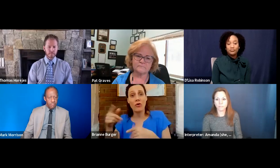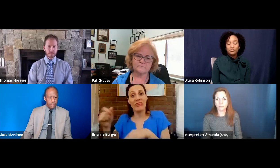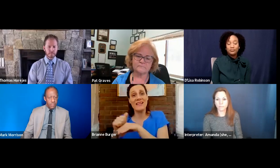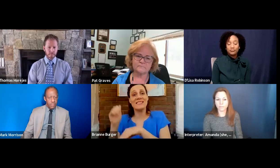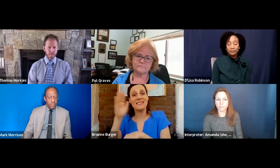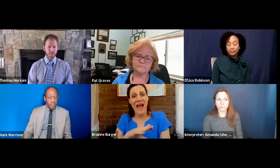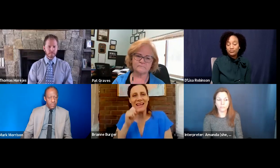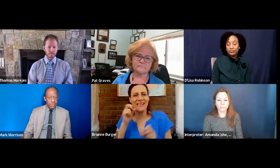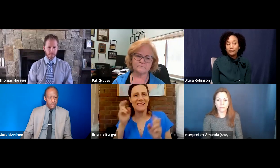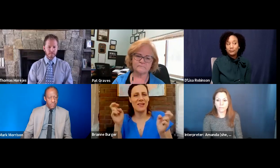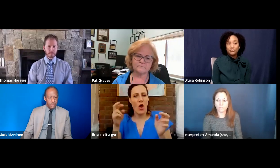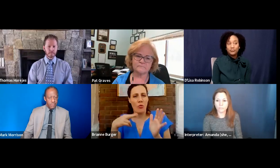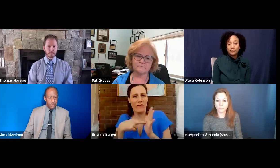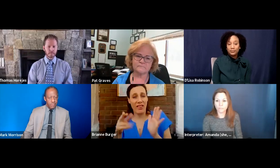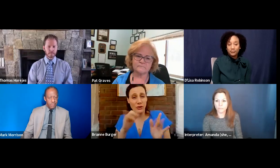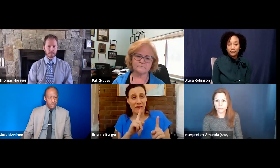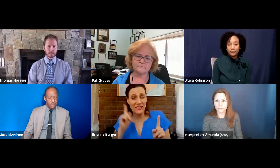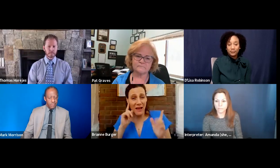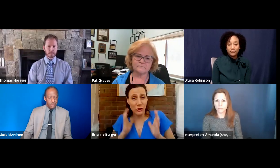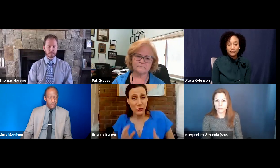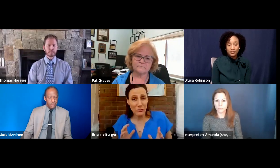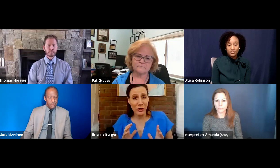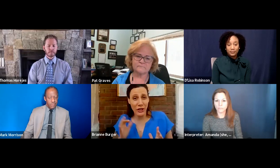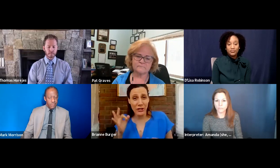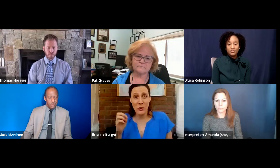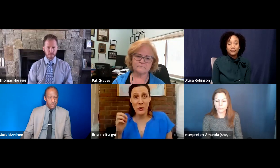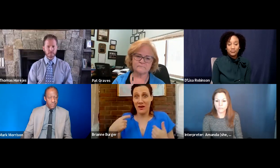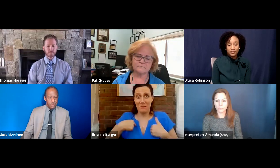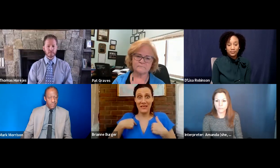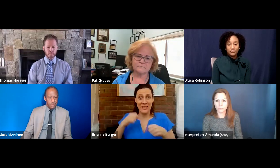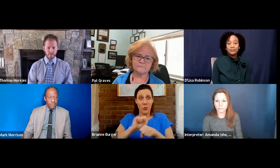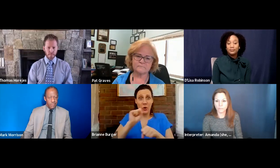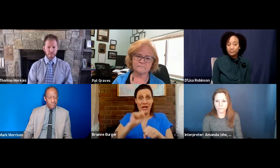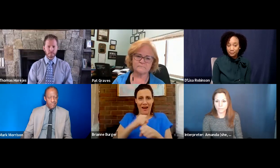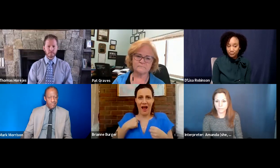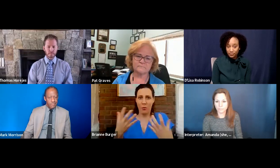access providers, because whoever they send is going to be a reflection of the deaf